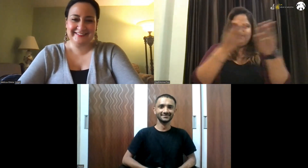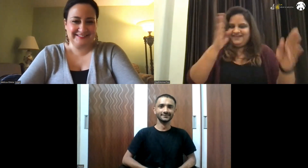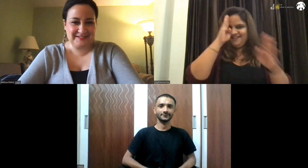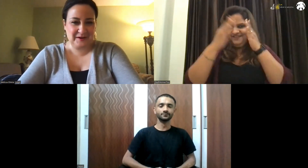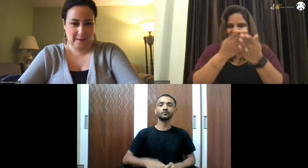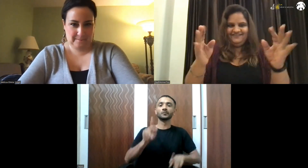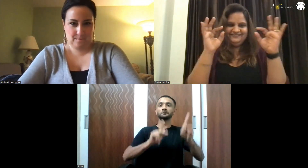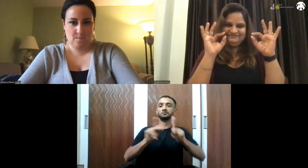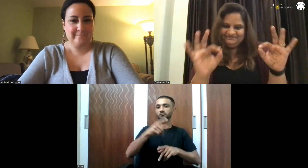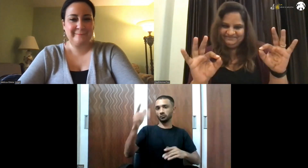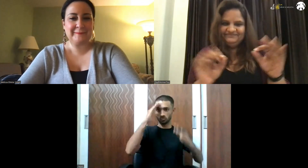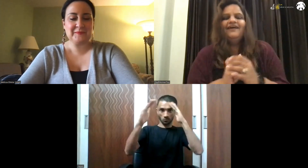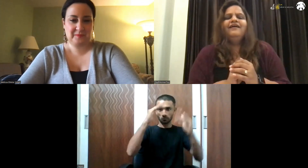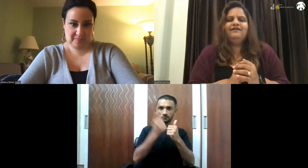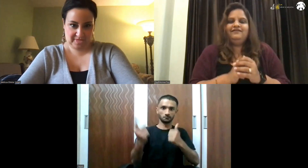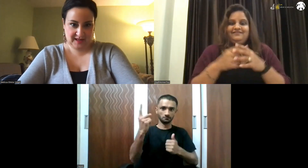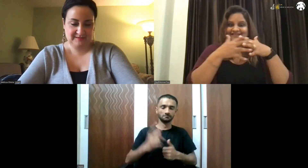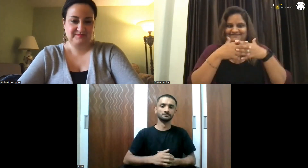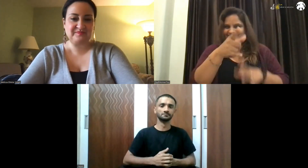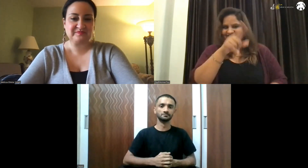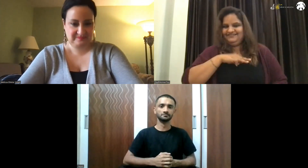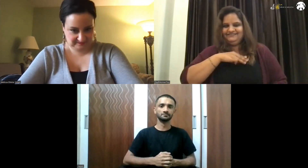little confusing, but okay. Hello, everyone.